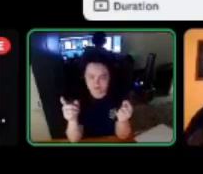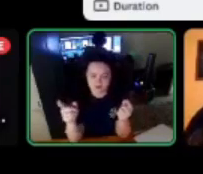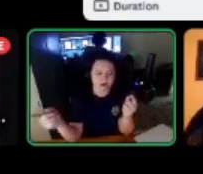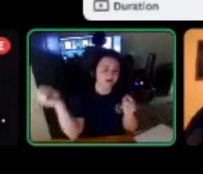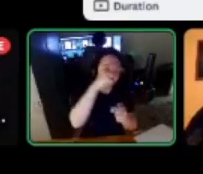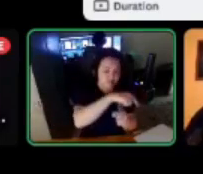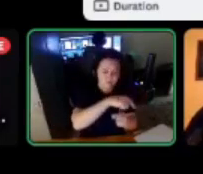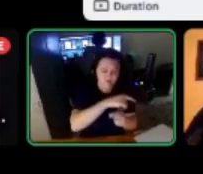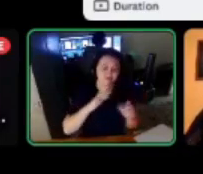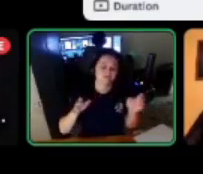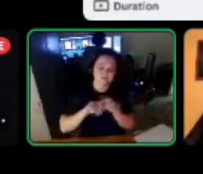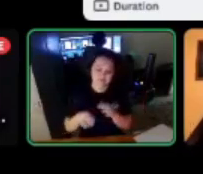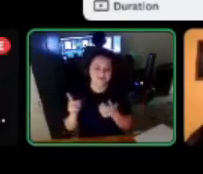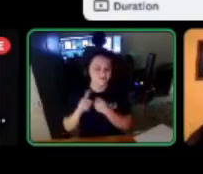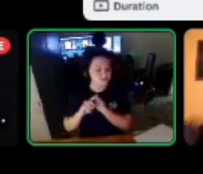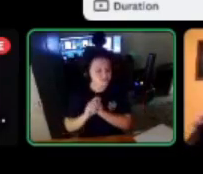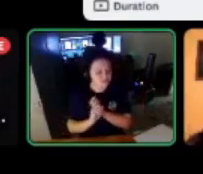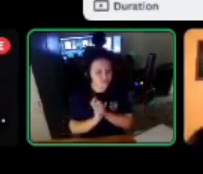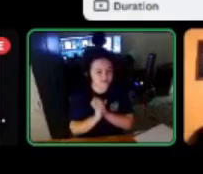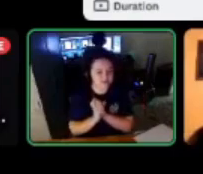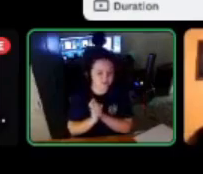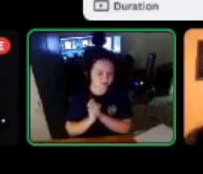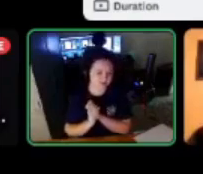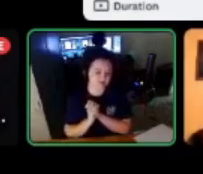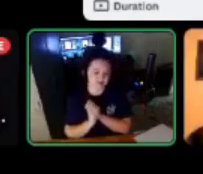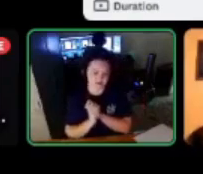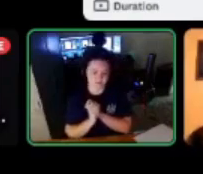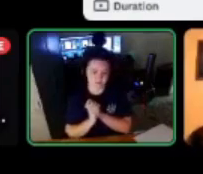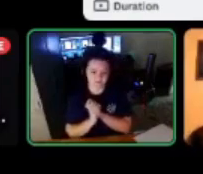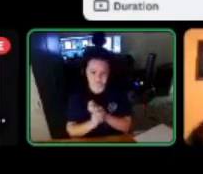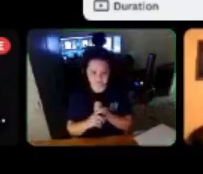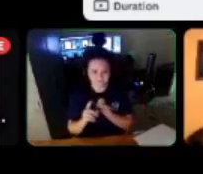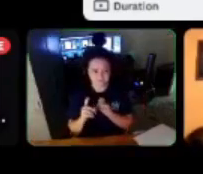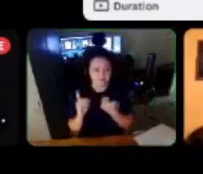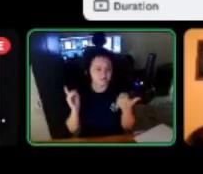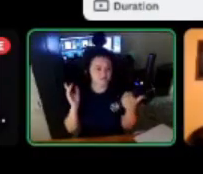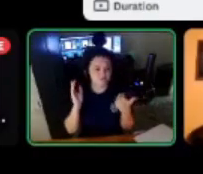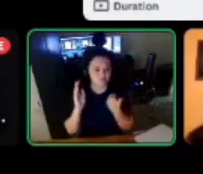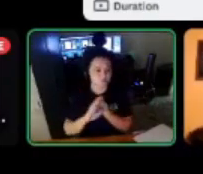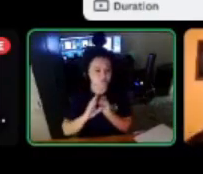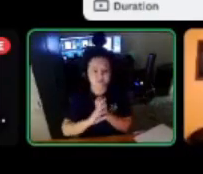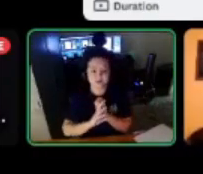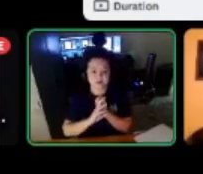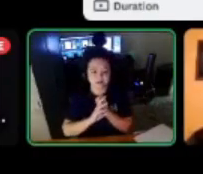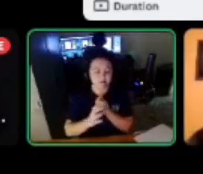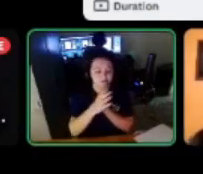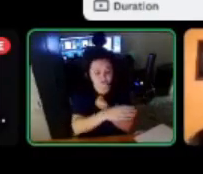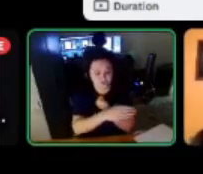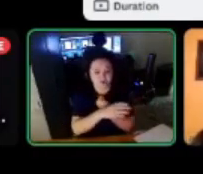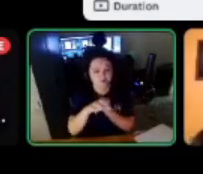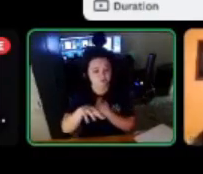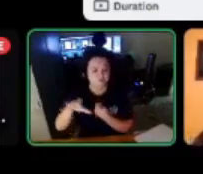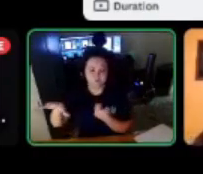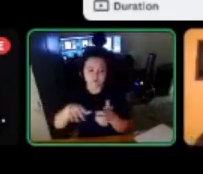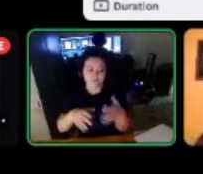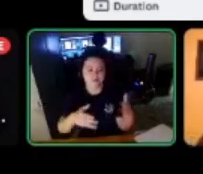about? Let me go back. So that's always the first thing I tell my kids to think about, is what were we talking about before, and what are they talking